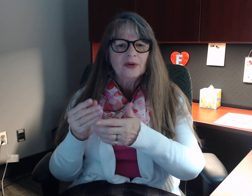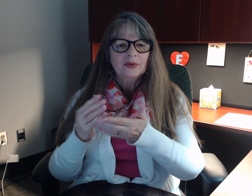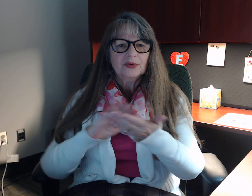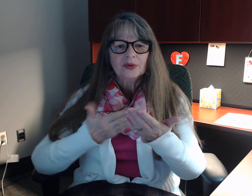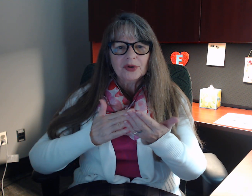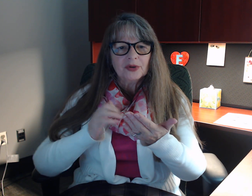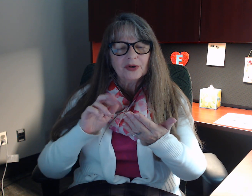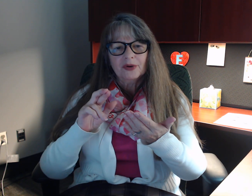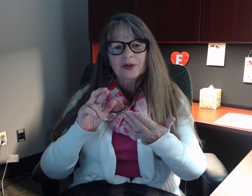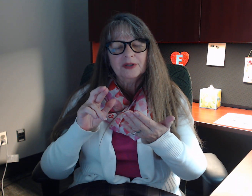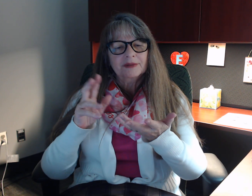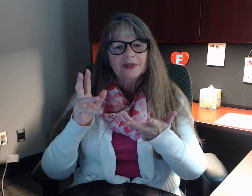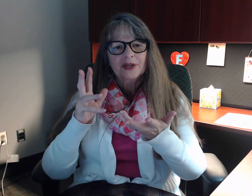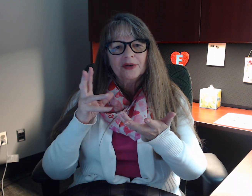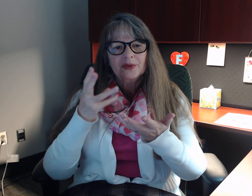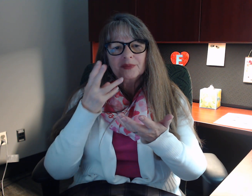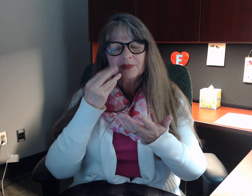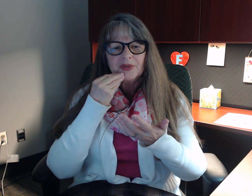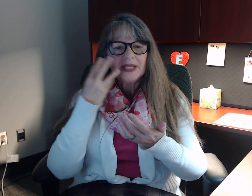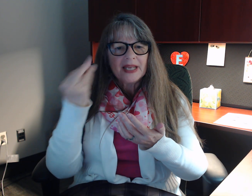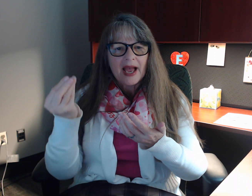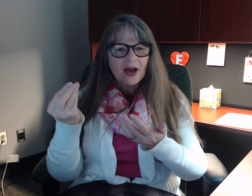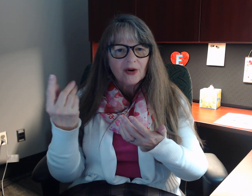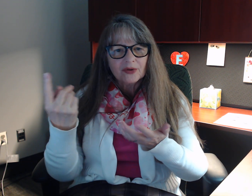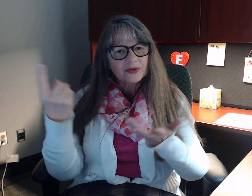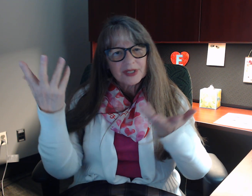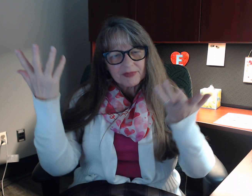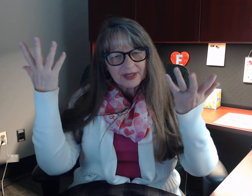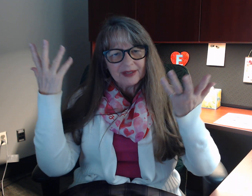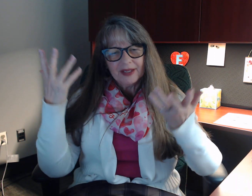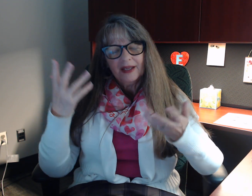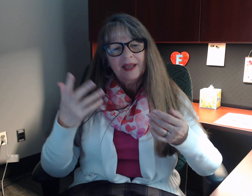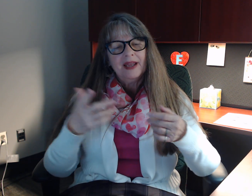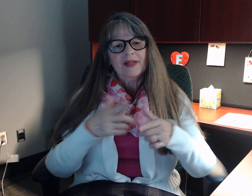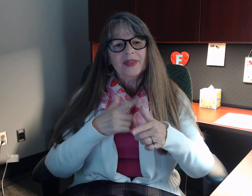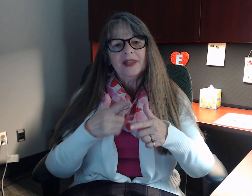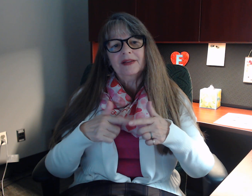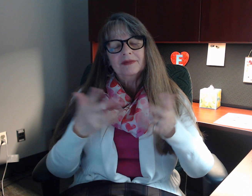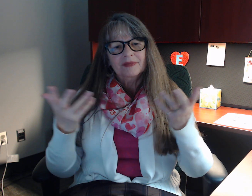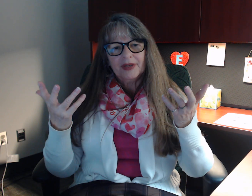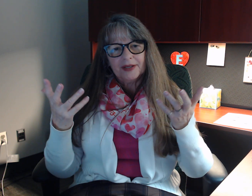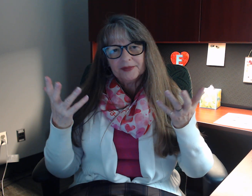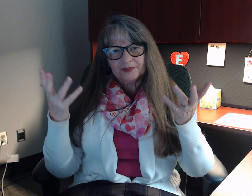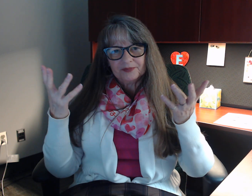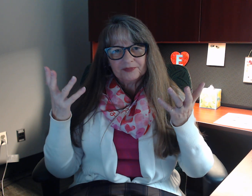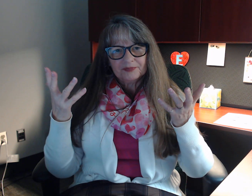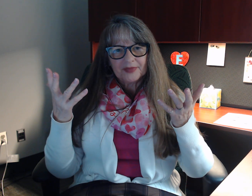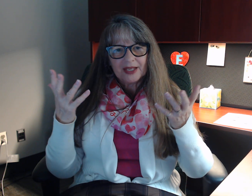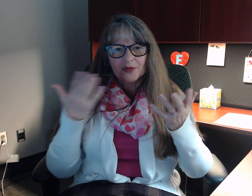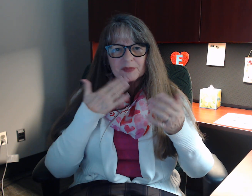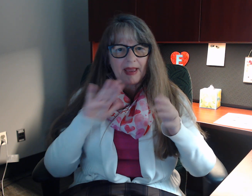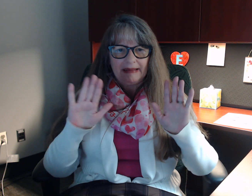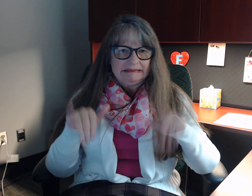you cook or, you eat out or something. And then it goes bad. Anyway,